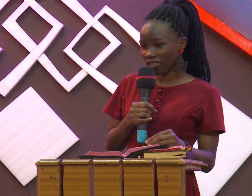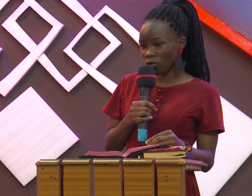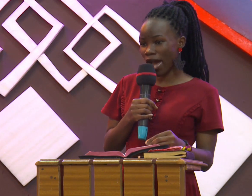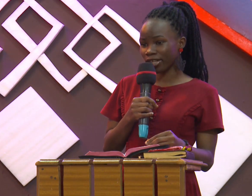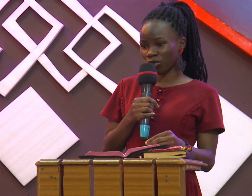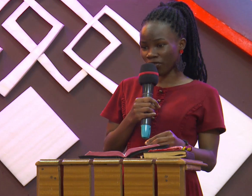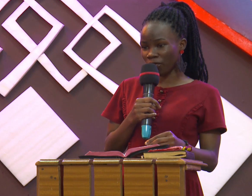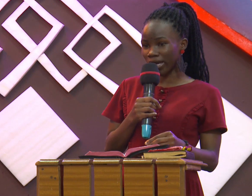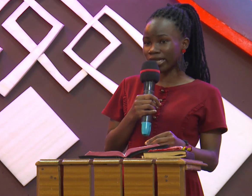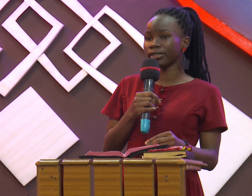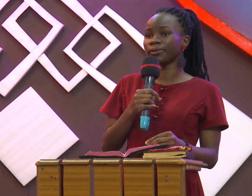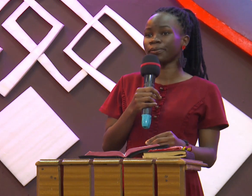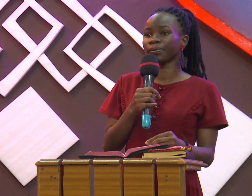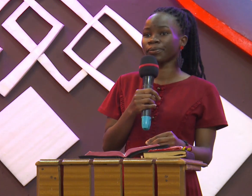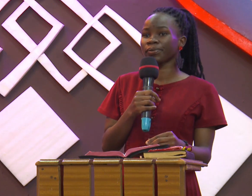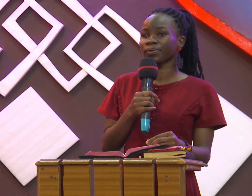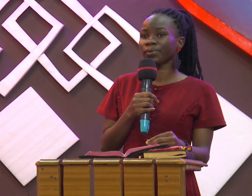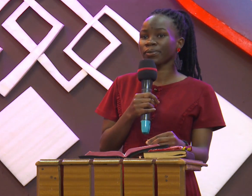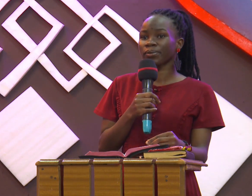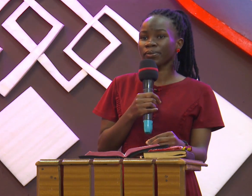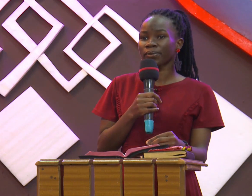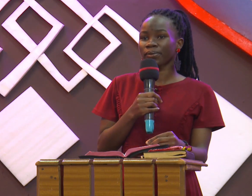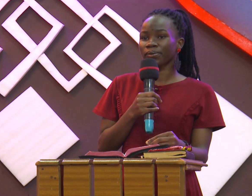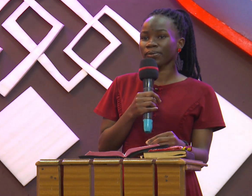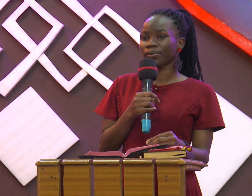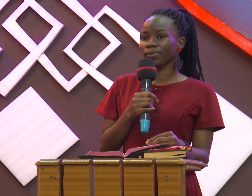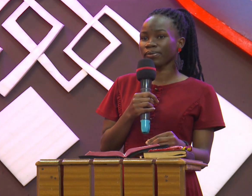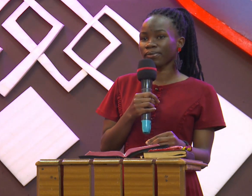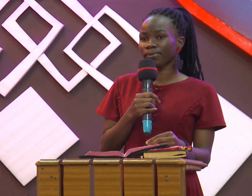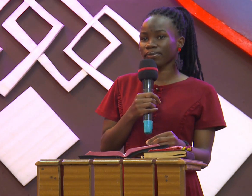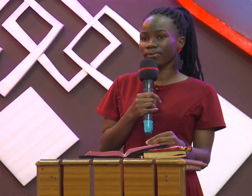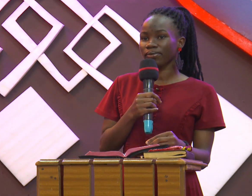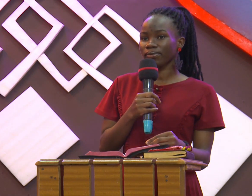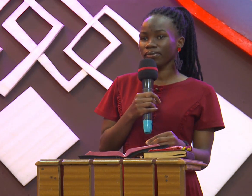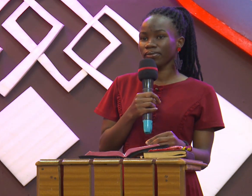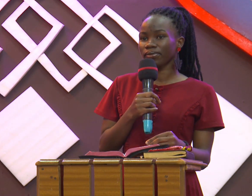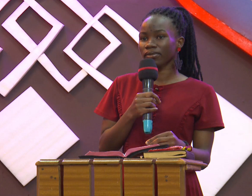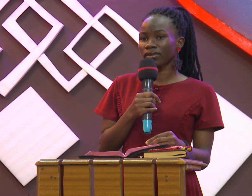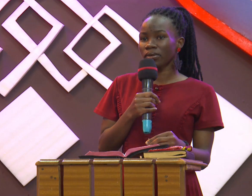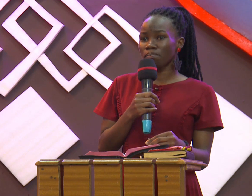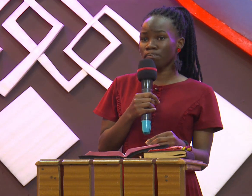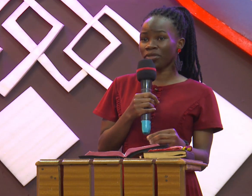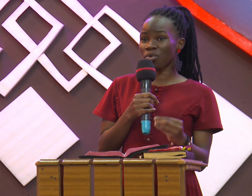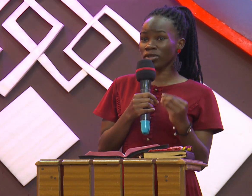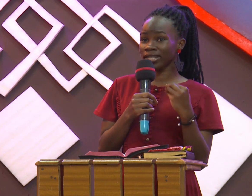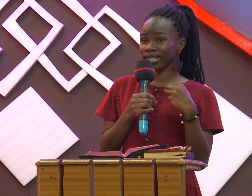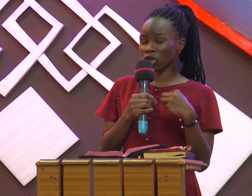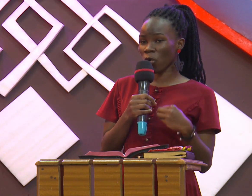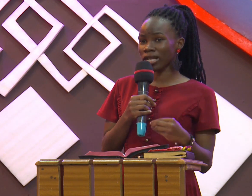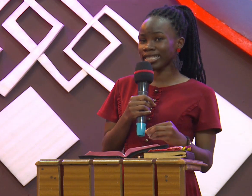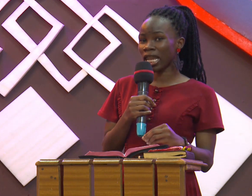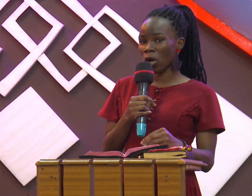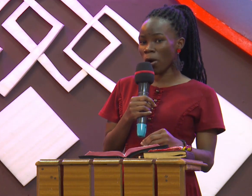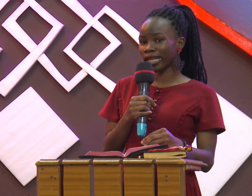100% faithful and truthful. Naye okuyita mu Kristo Yesu mwokka mwe tusobola okutwala ku mbala ya Katonda eyo. But through